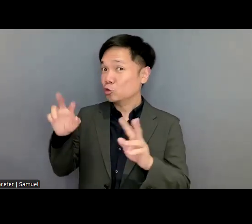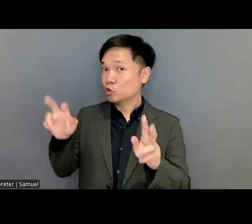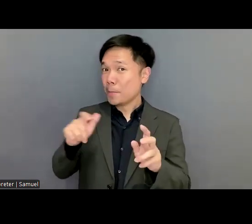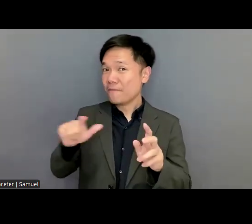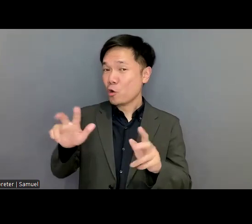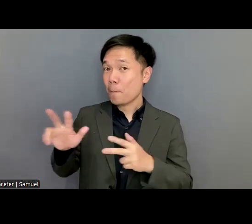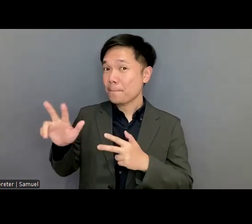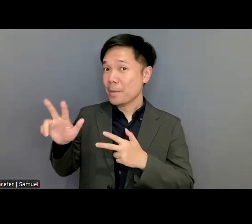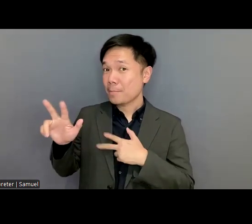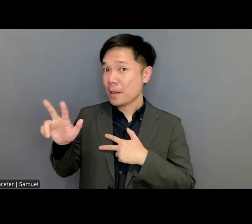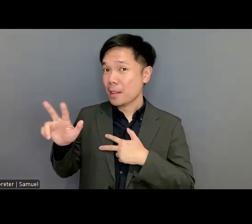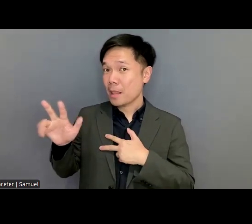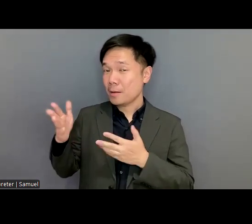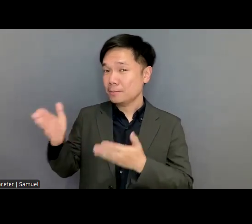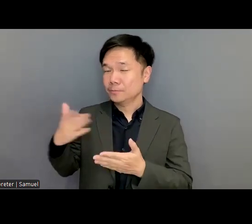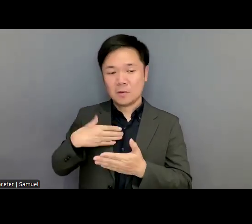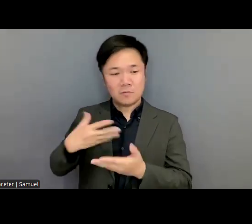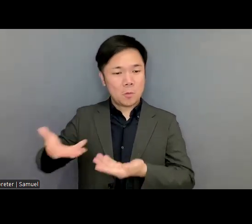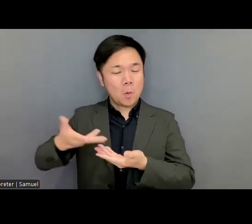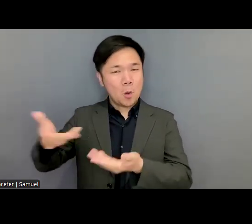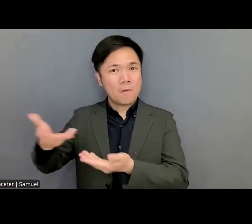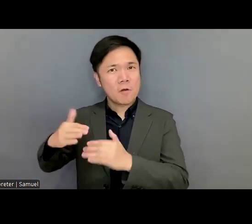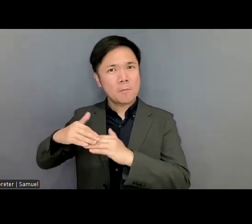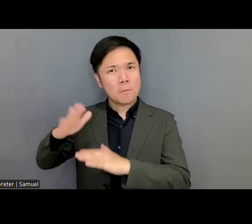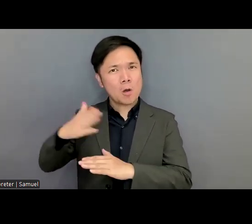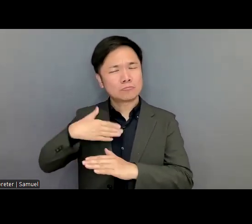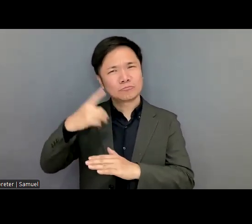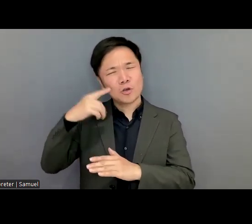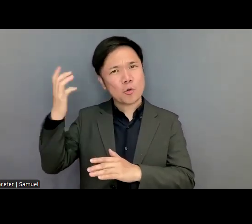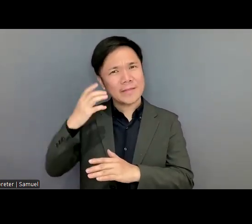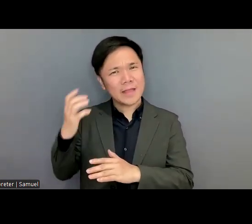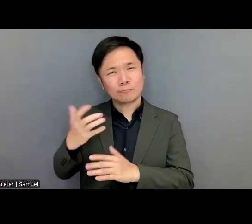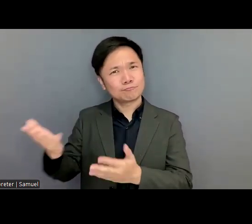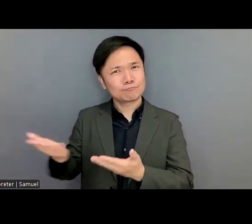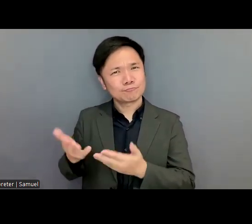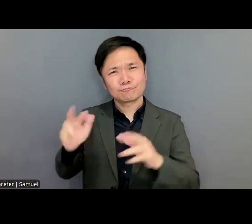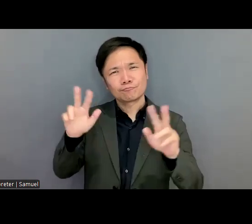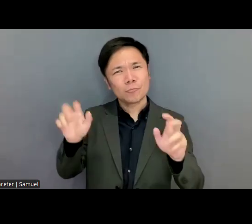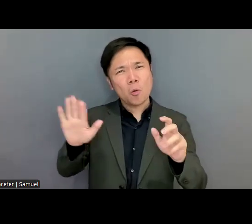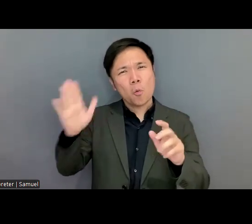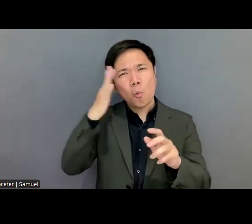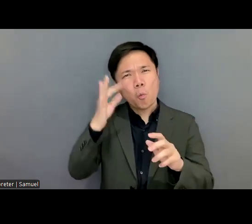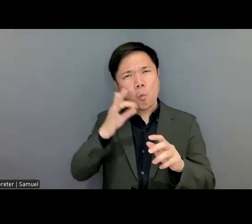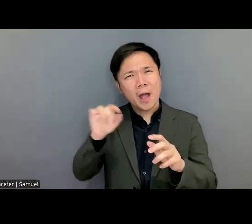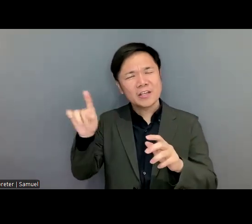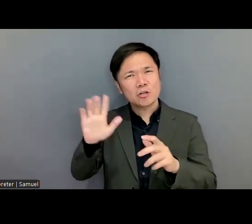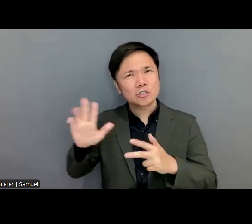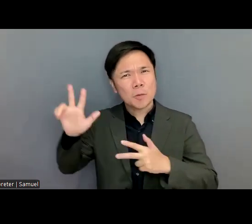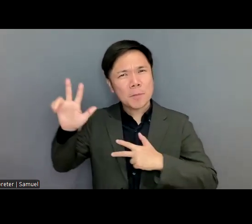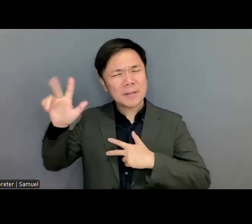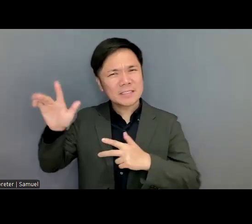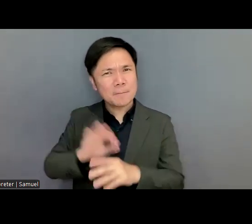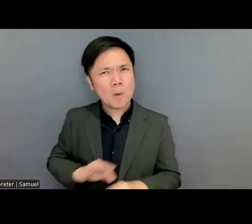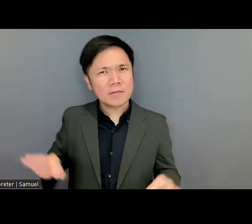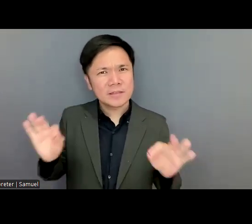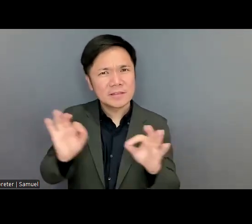commitments. And I would like to invite first, again, Greta to talk about why commitments matter. And then I will